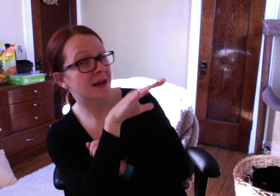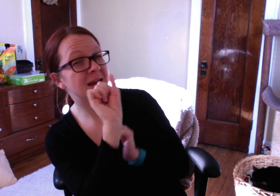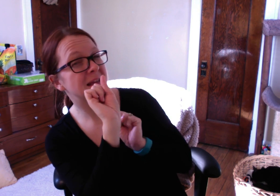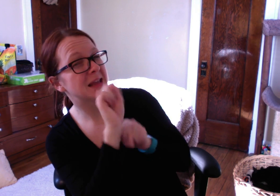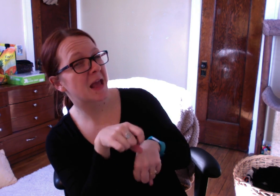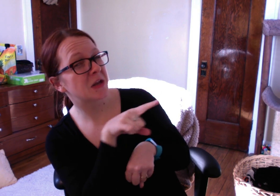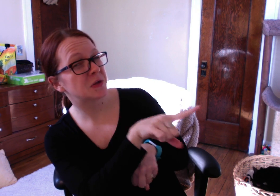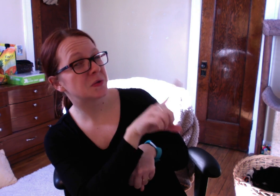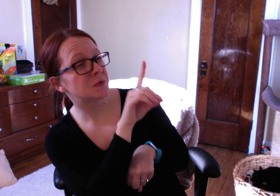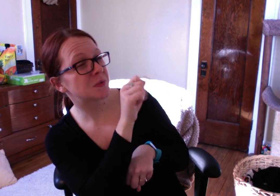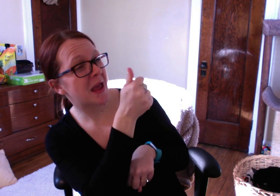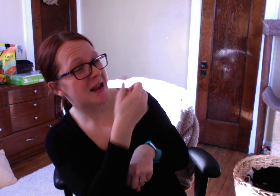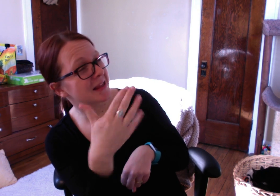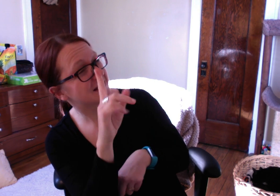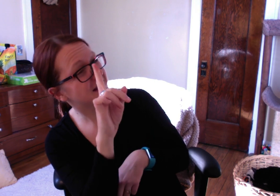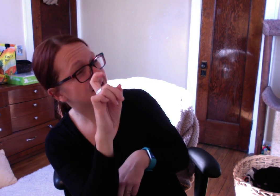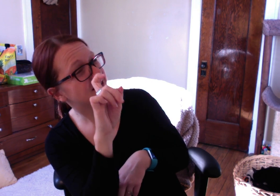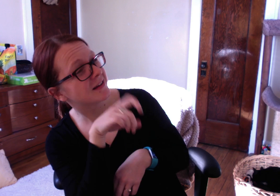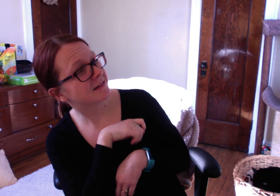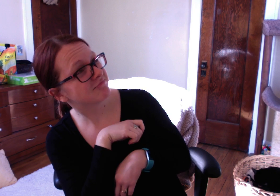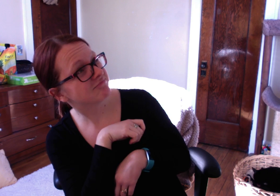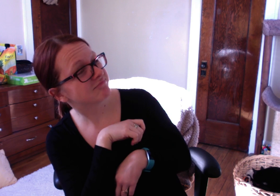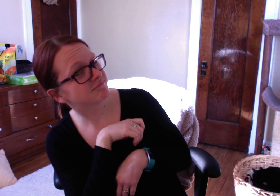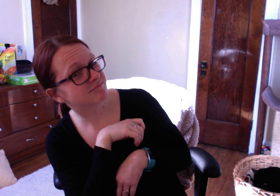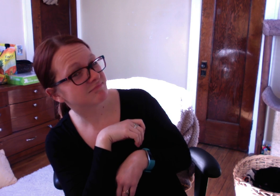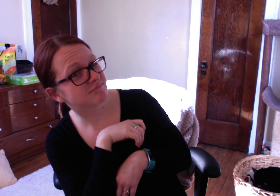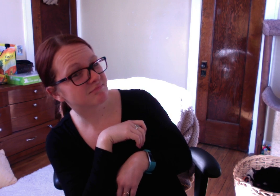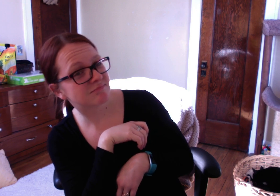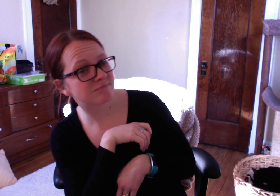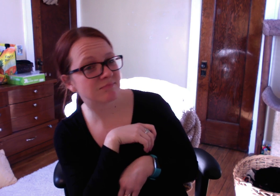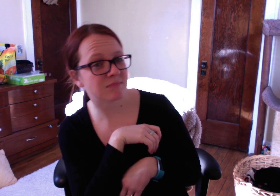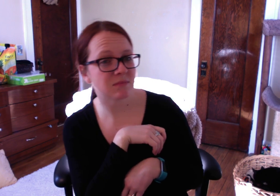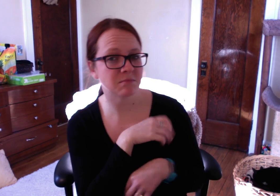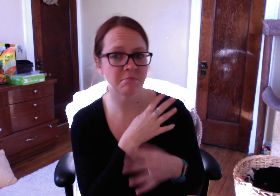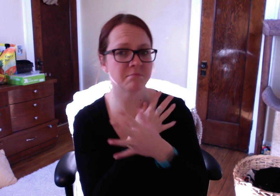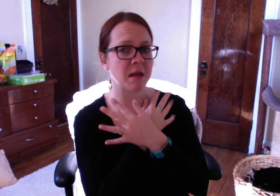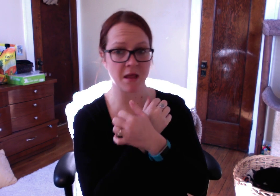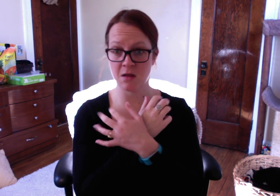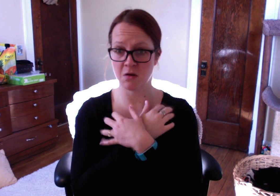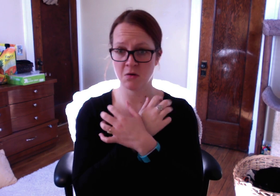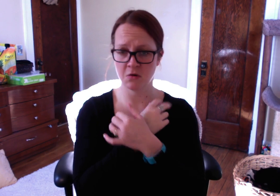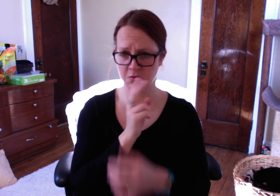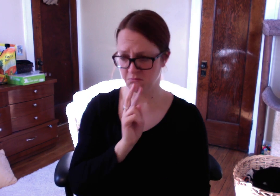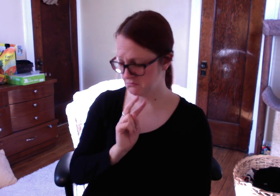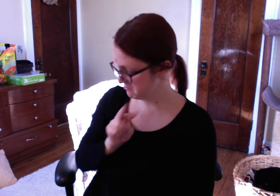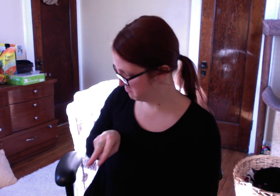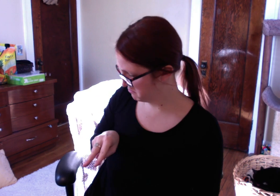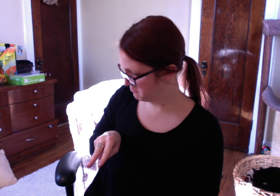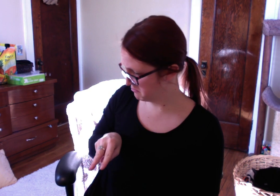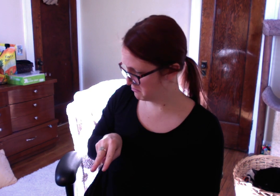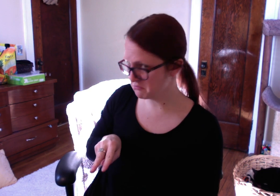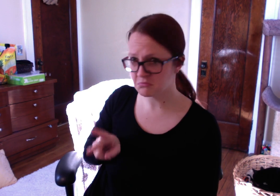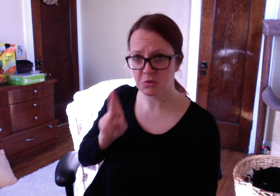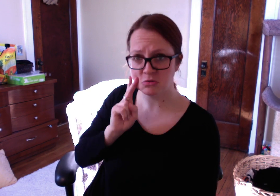really do anything? Bear looked down. He saw a little brown